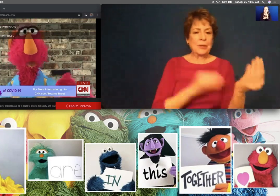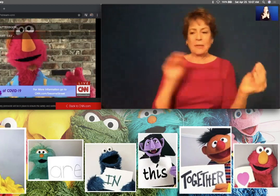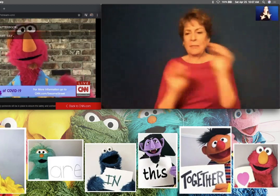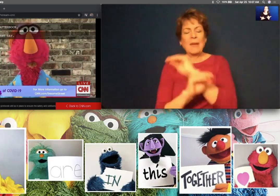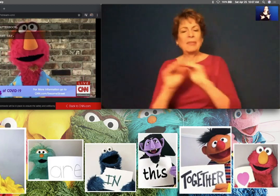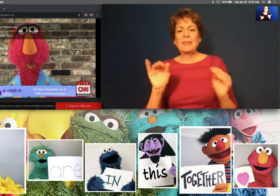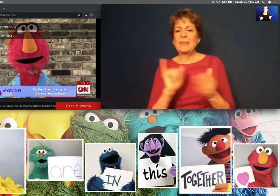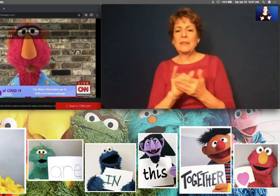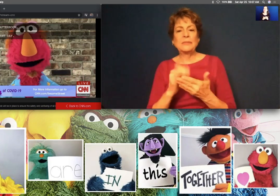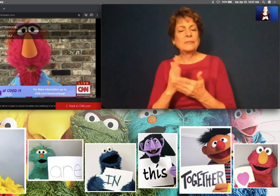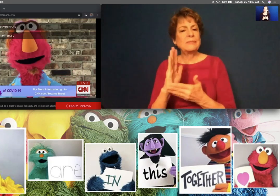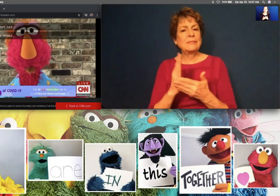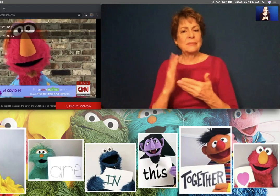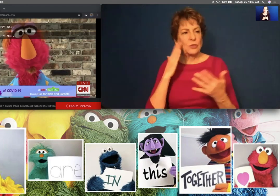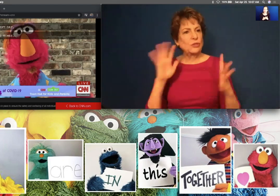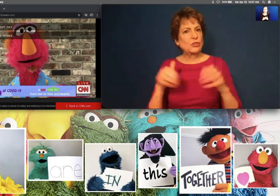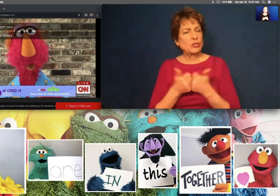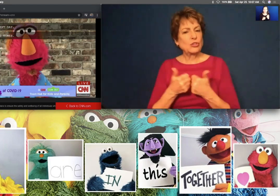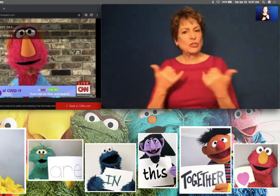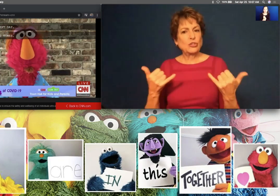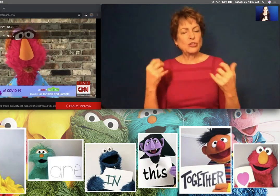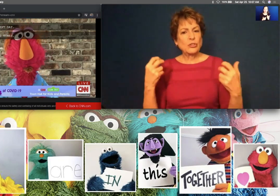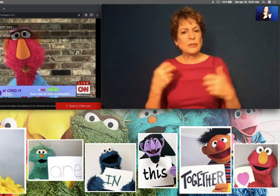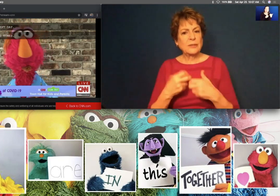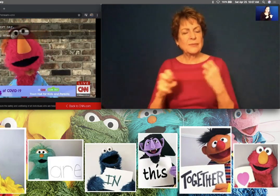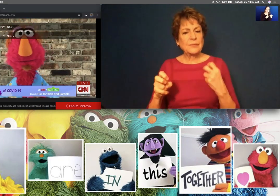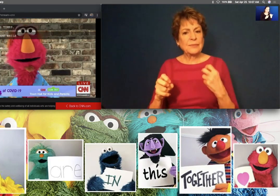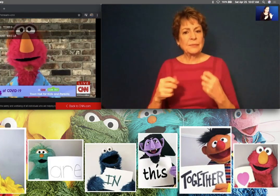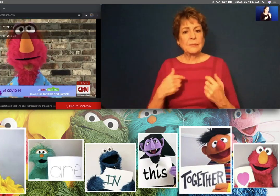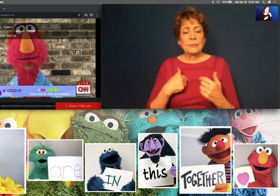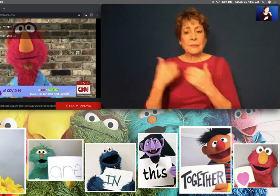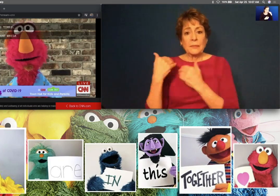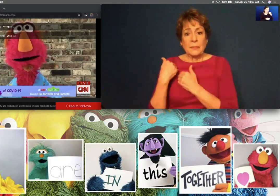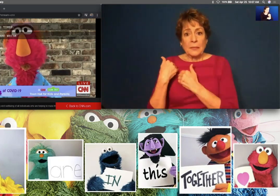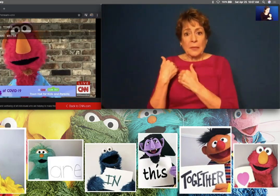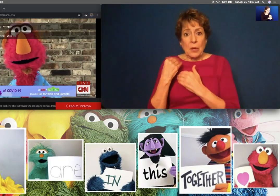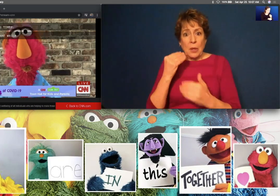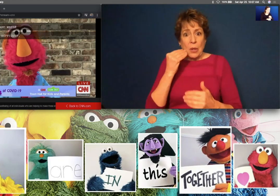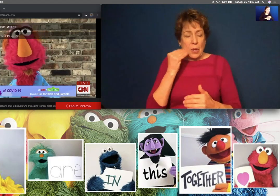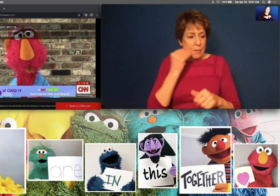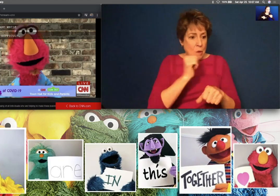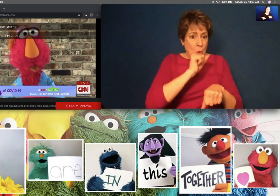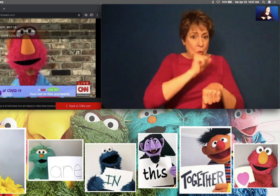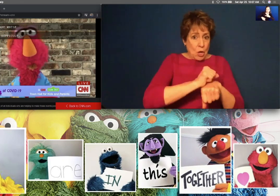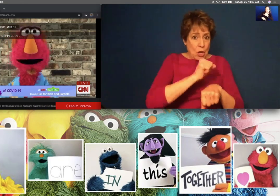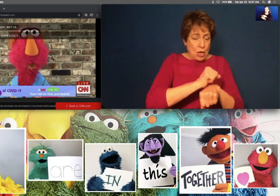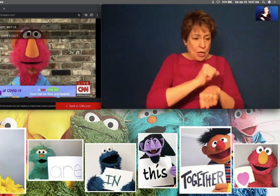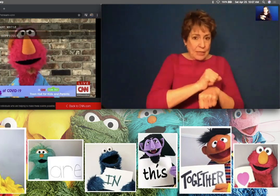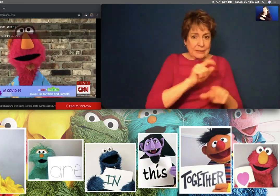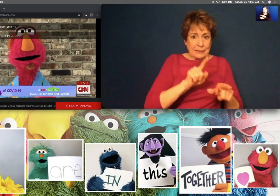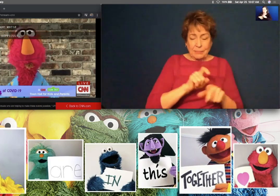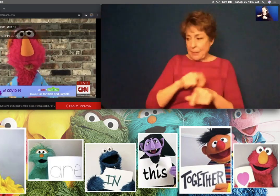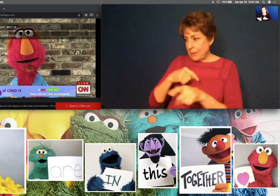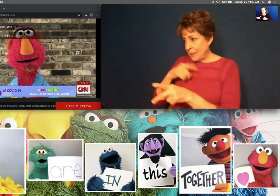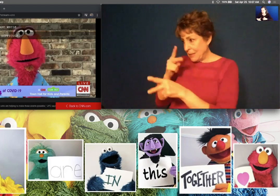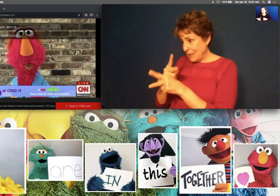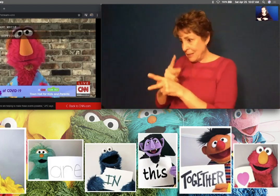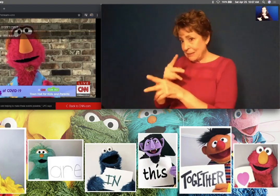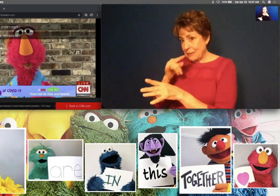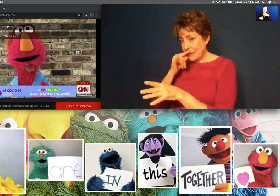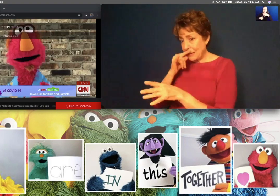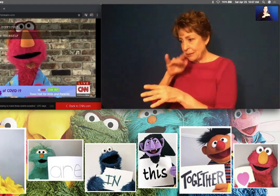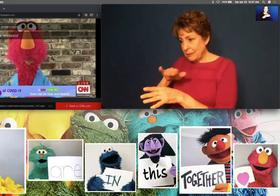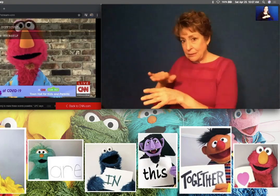challenging times, and juggling childcare while working from home is difficult. Don't put pressure on yourself to